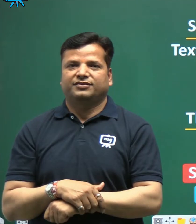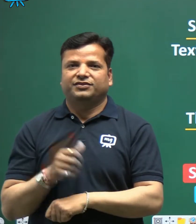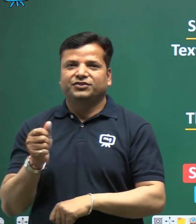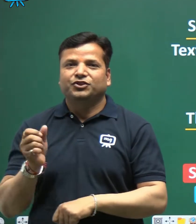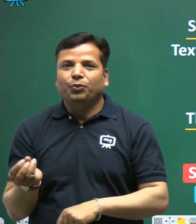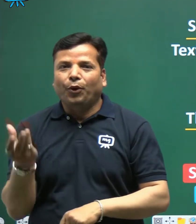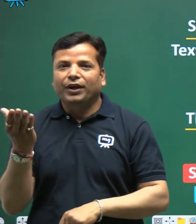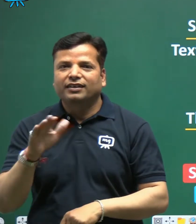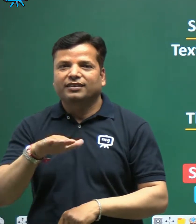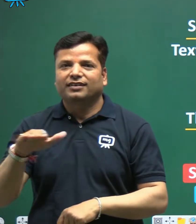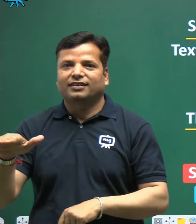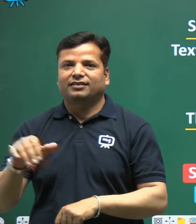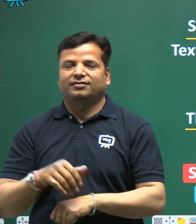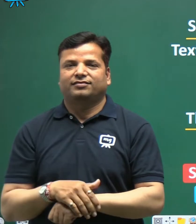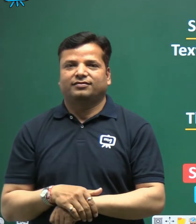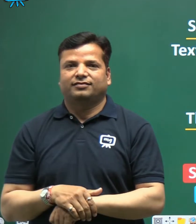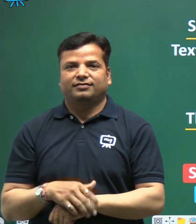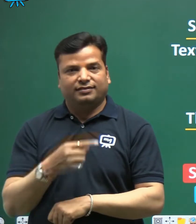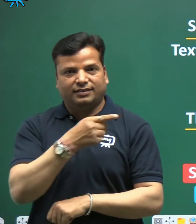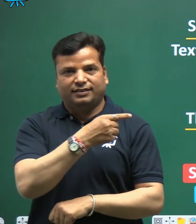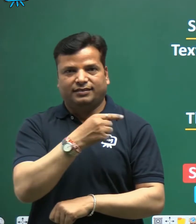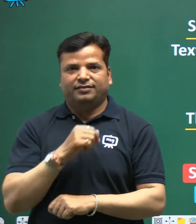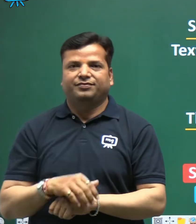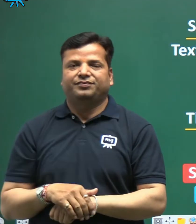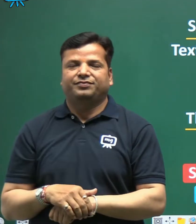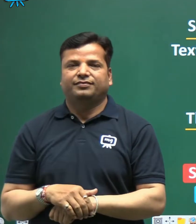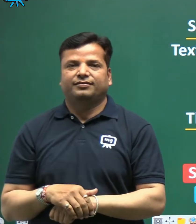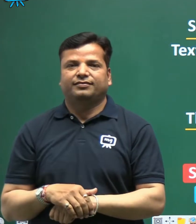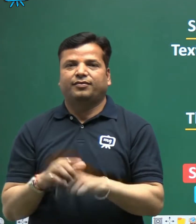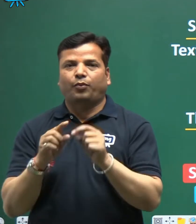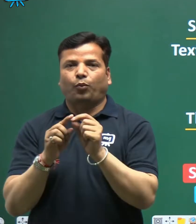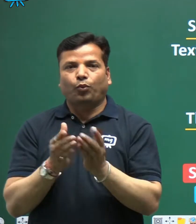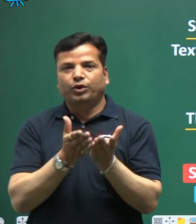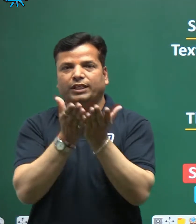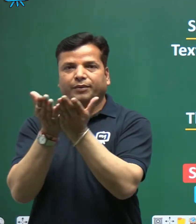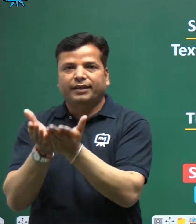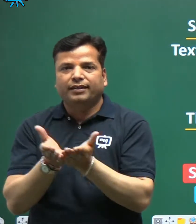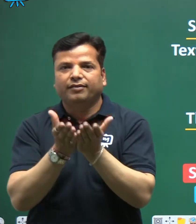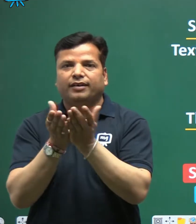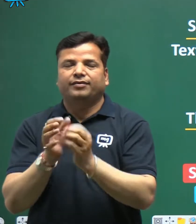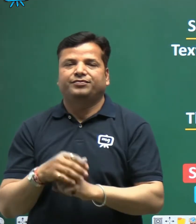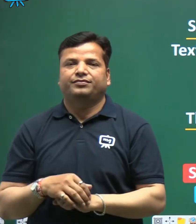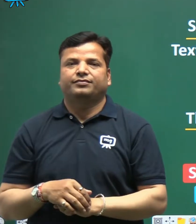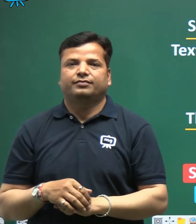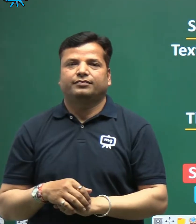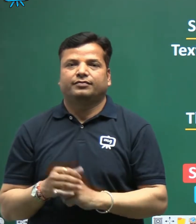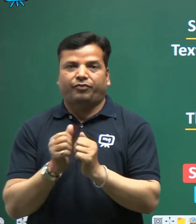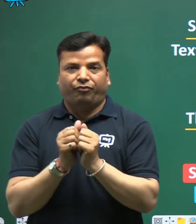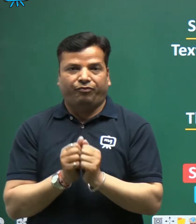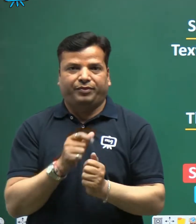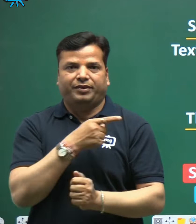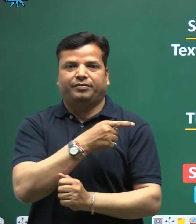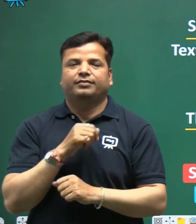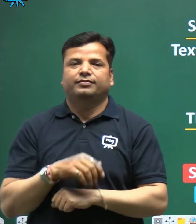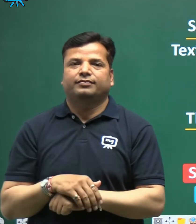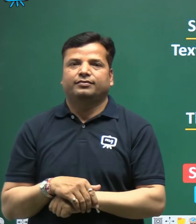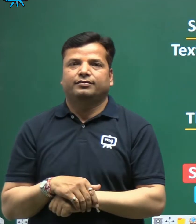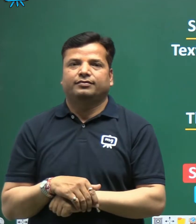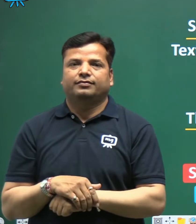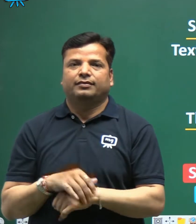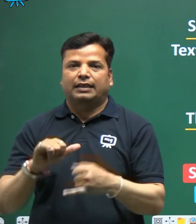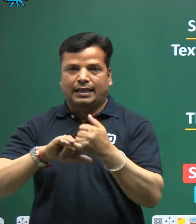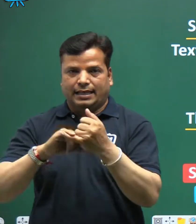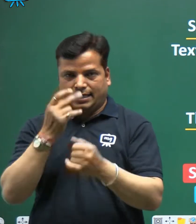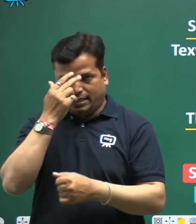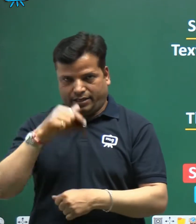Good morning, children. I am Pooja Pareva. With me,